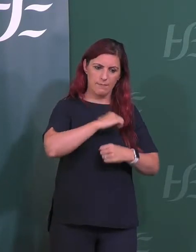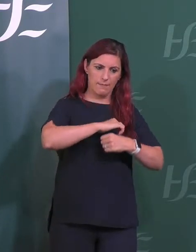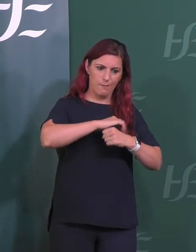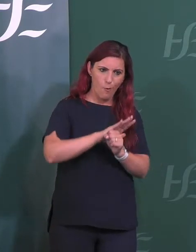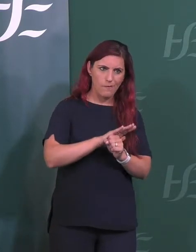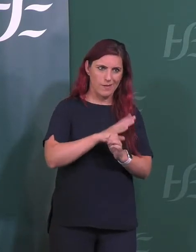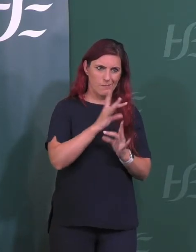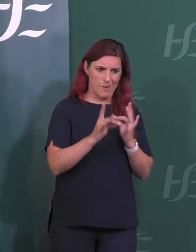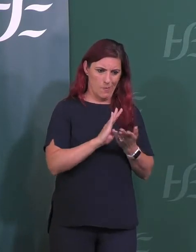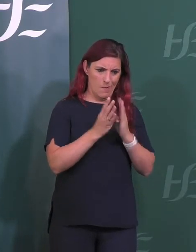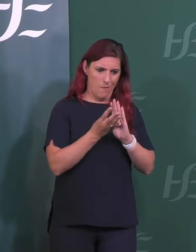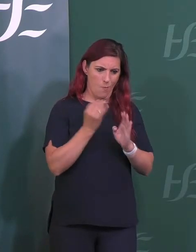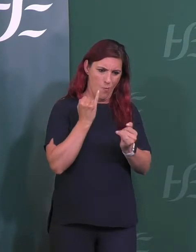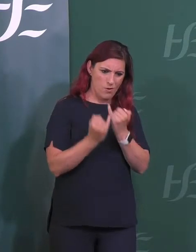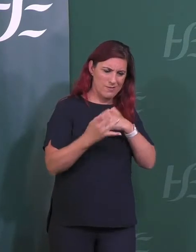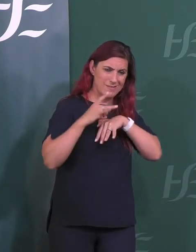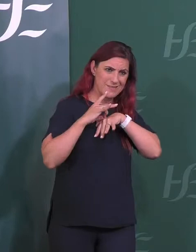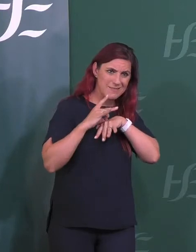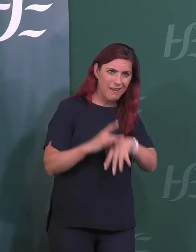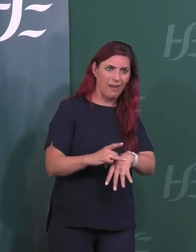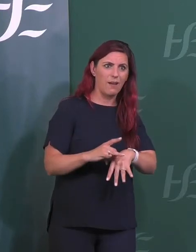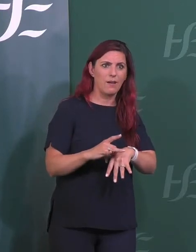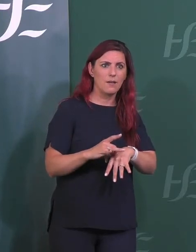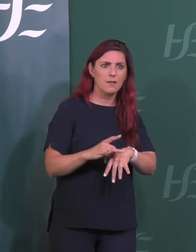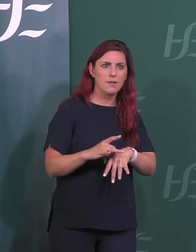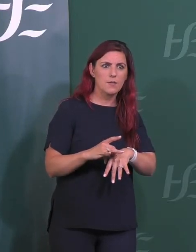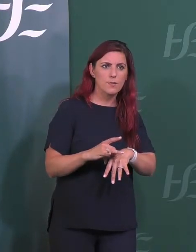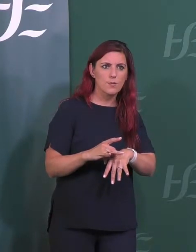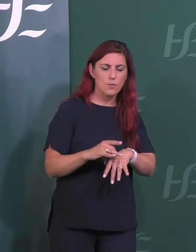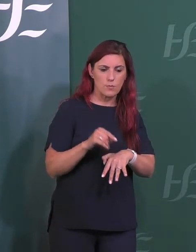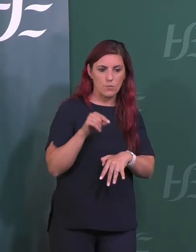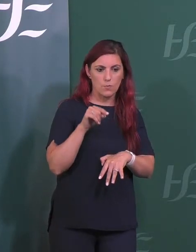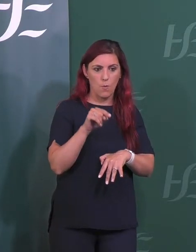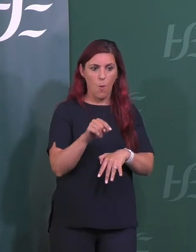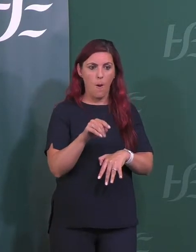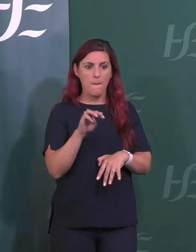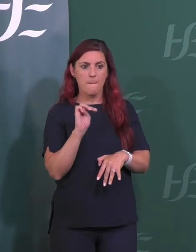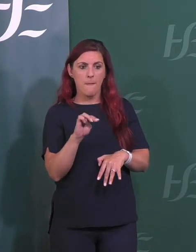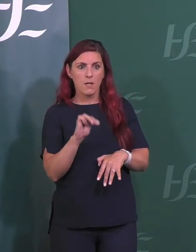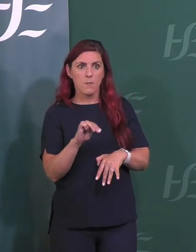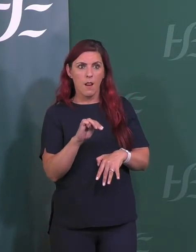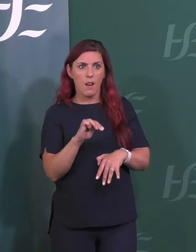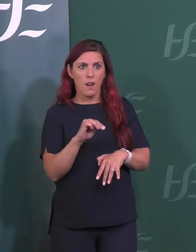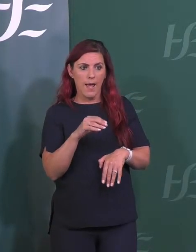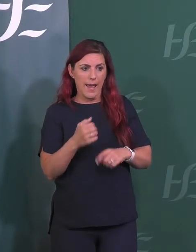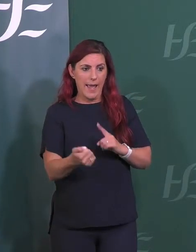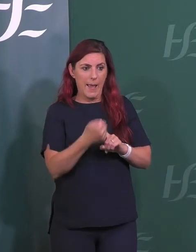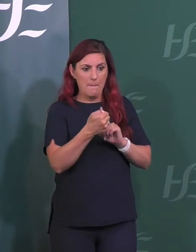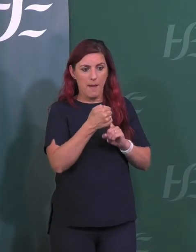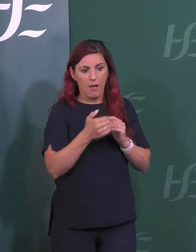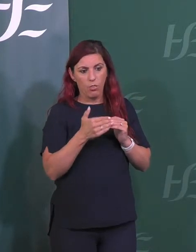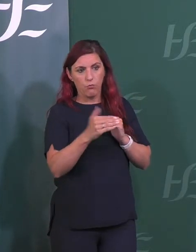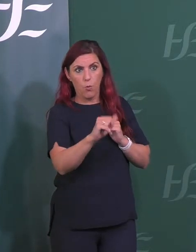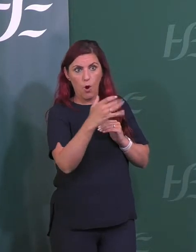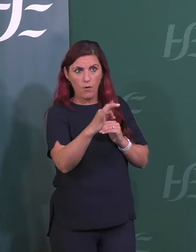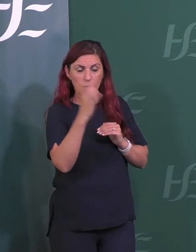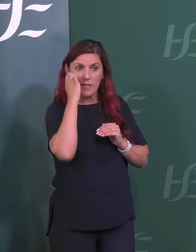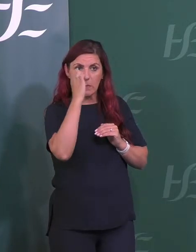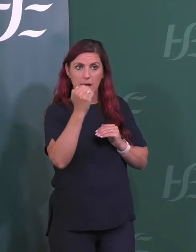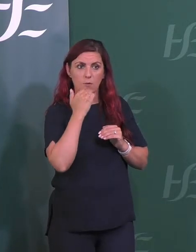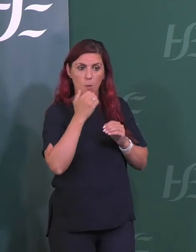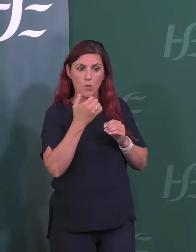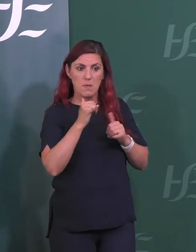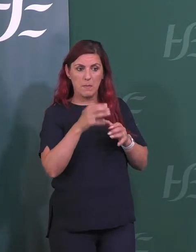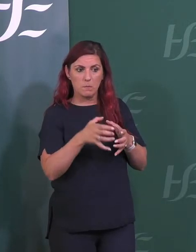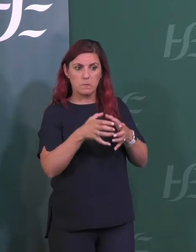very sick. So our concerns remain high about the potential impact of hospitalizations through August. If we